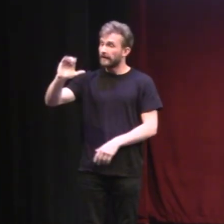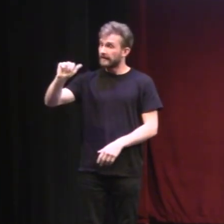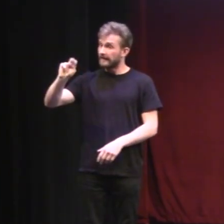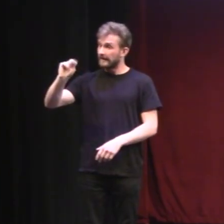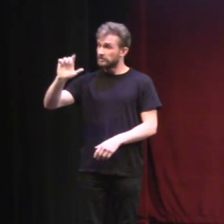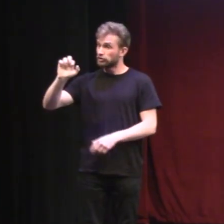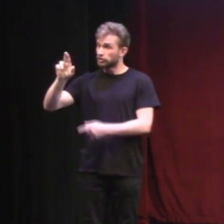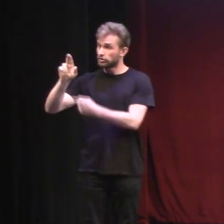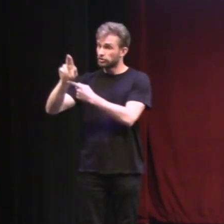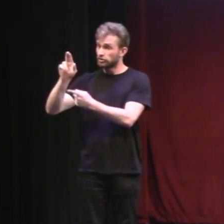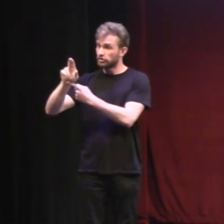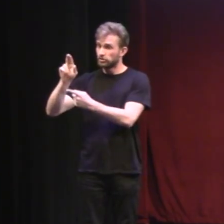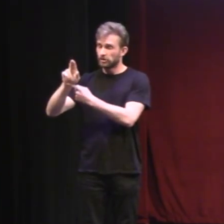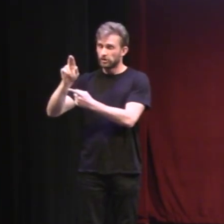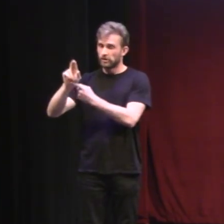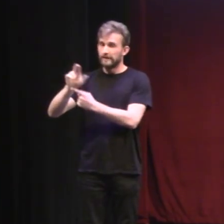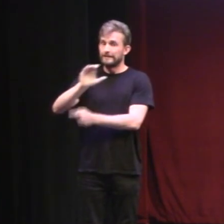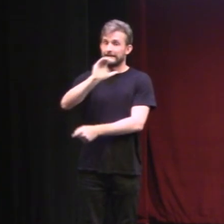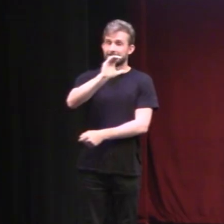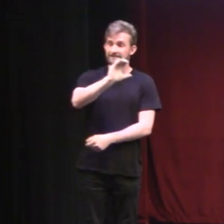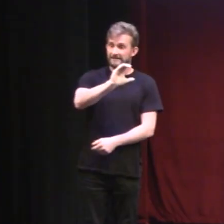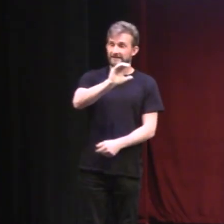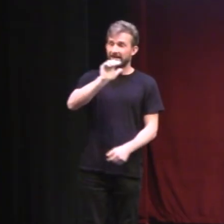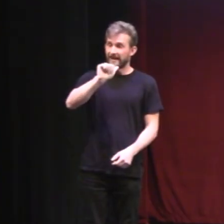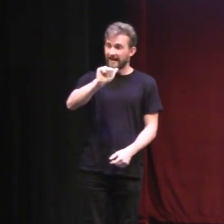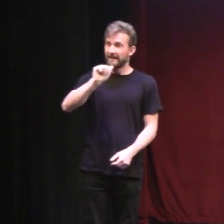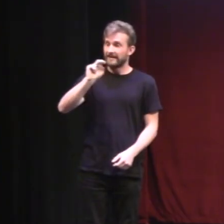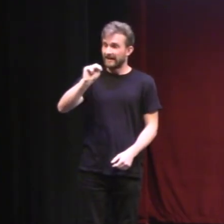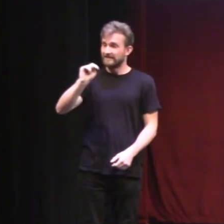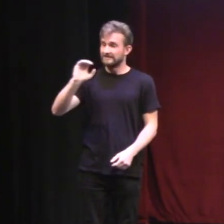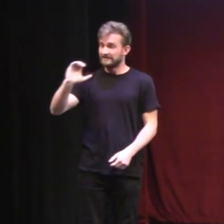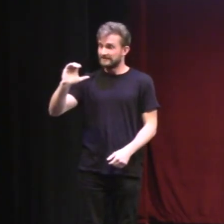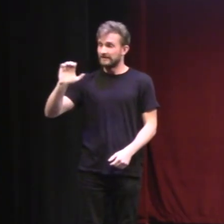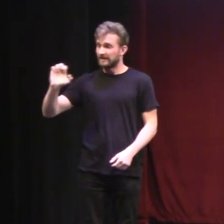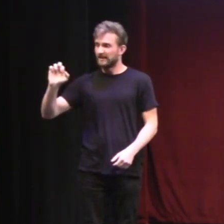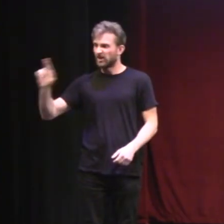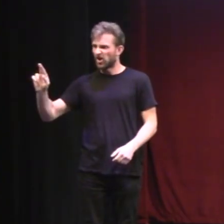C's. The first one makes a K noise, the second makes an S noise.